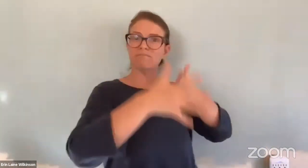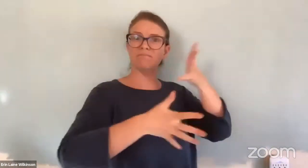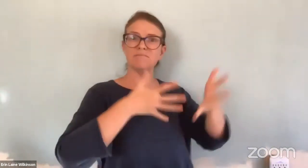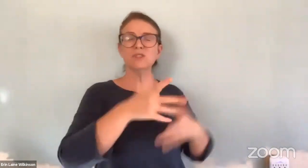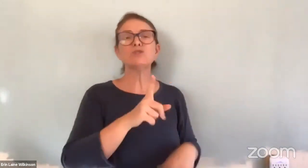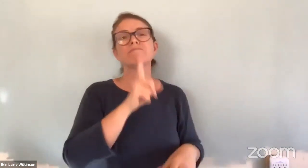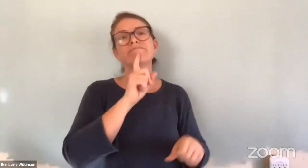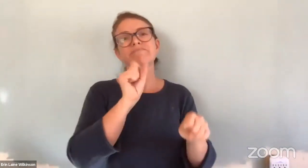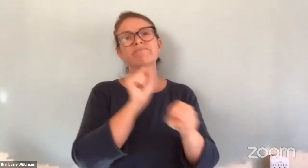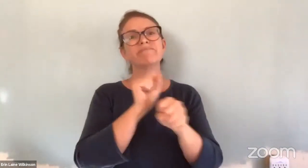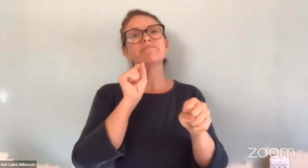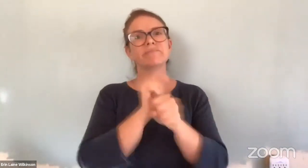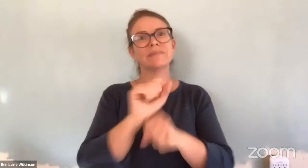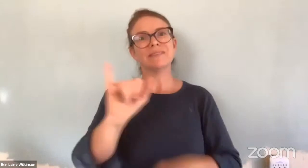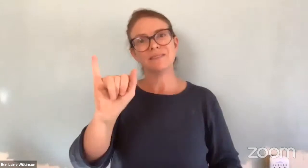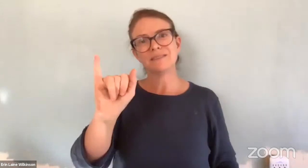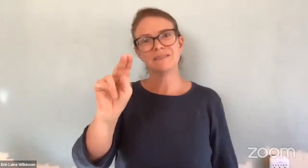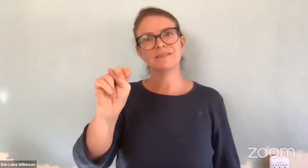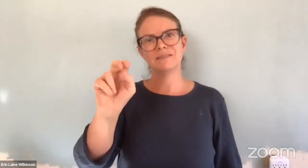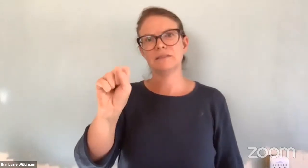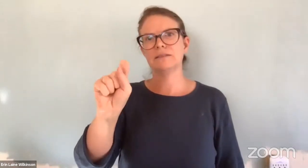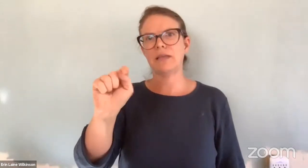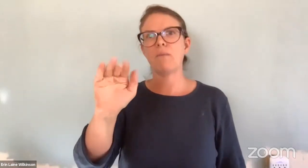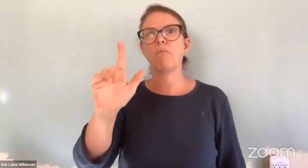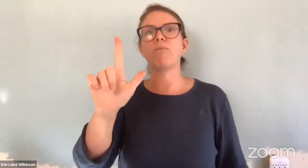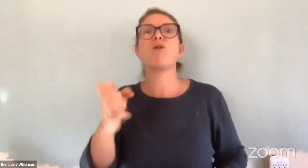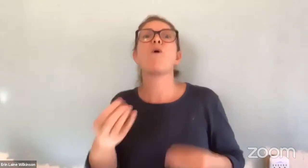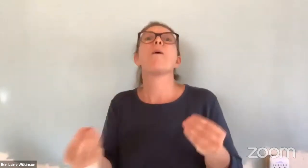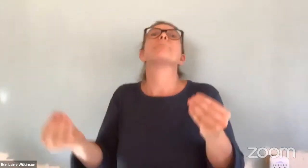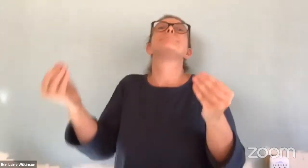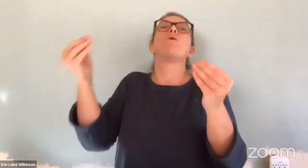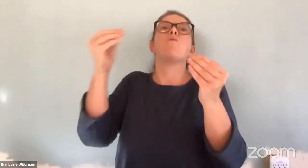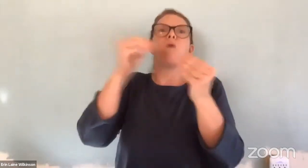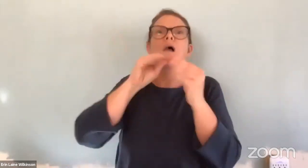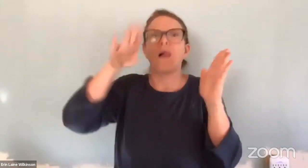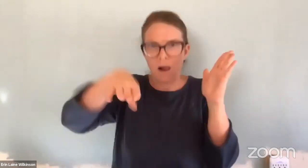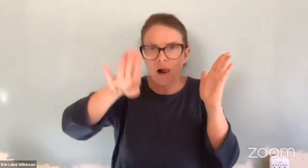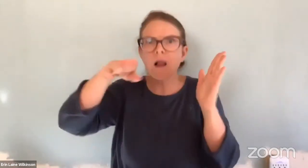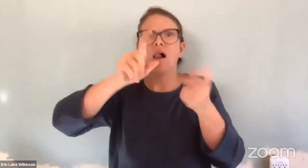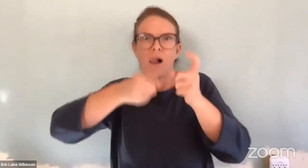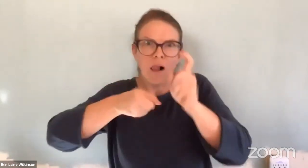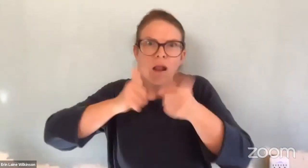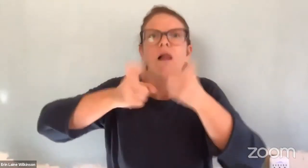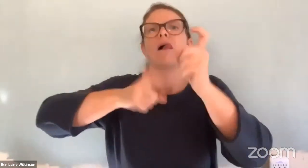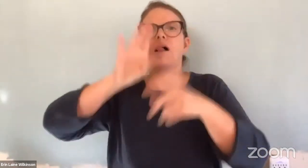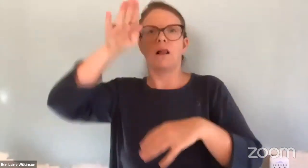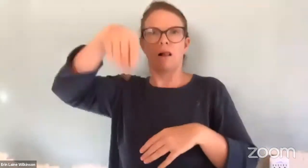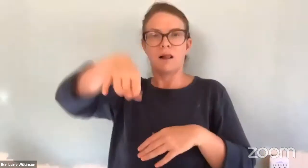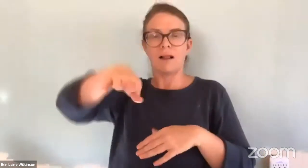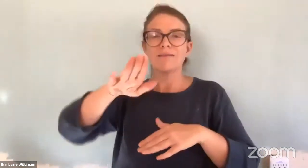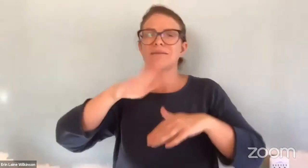we need to recognize that with majority sign languages, they actually are more